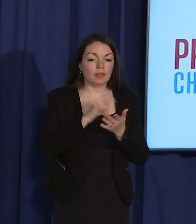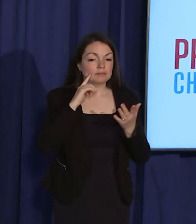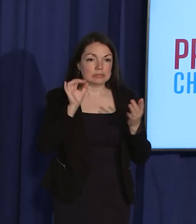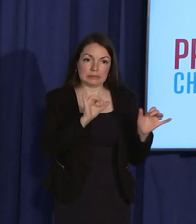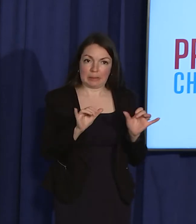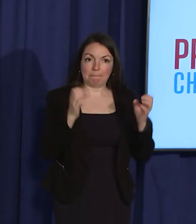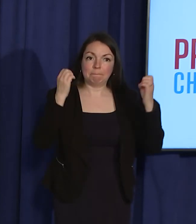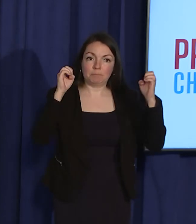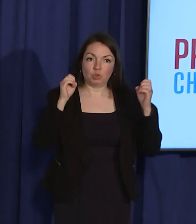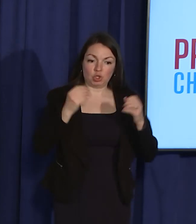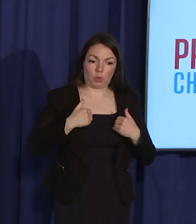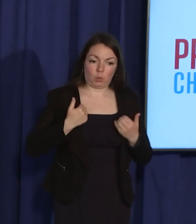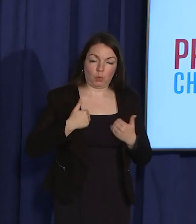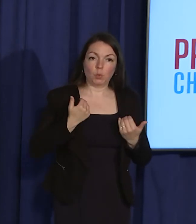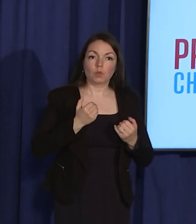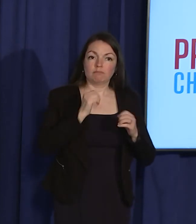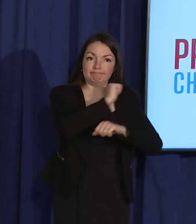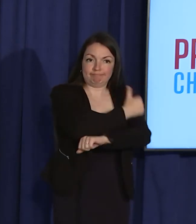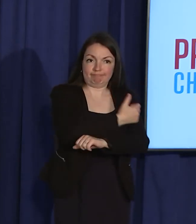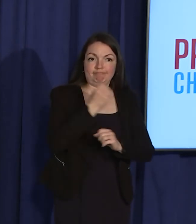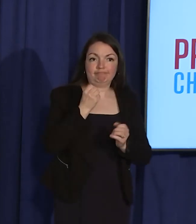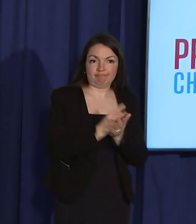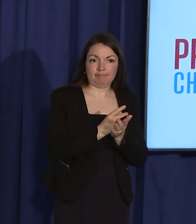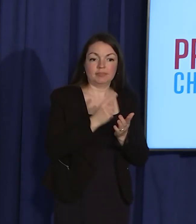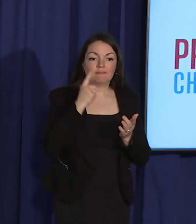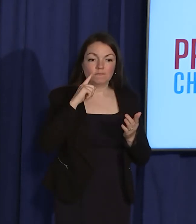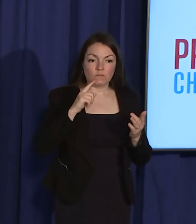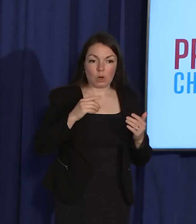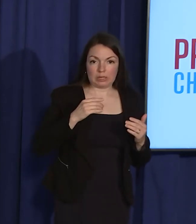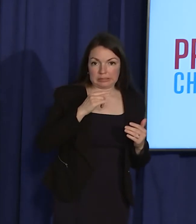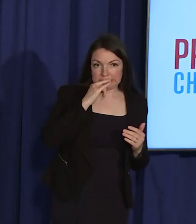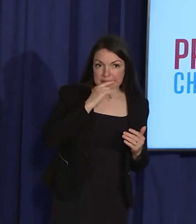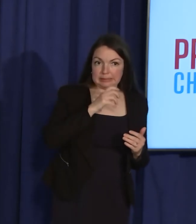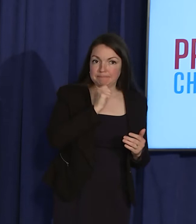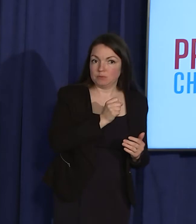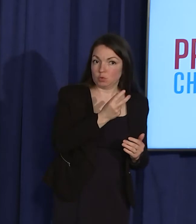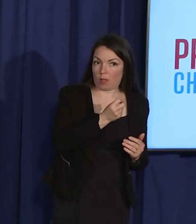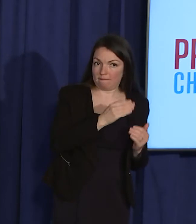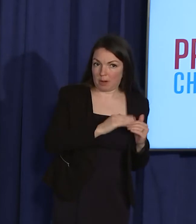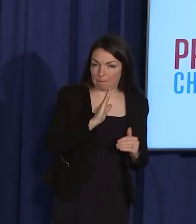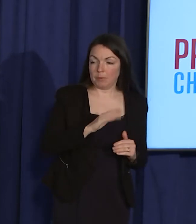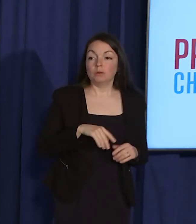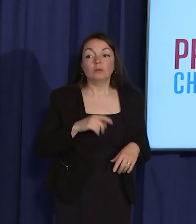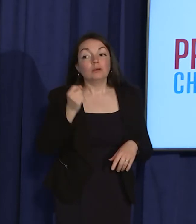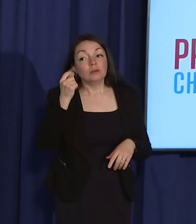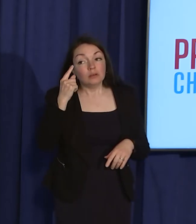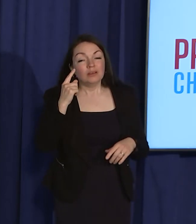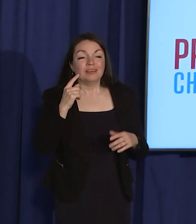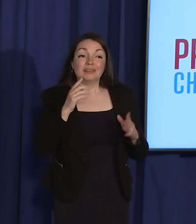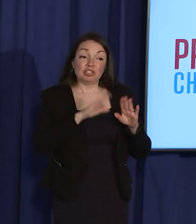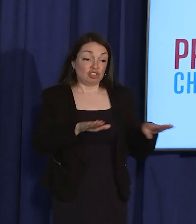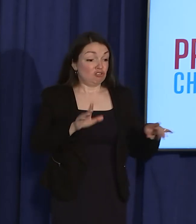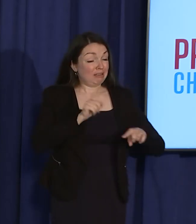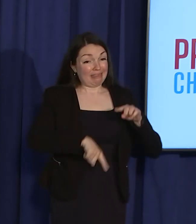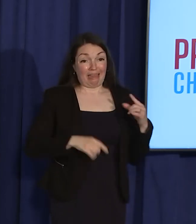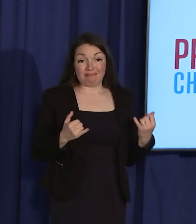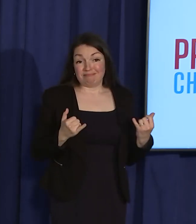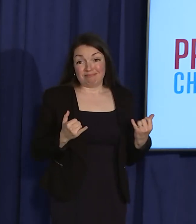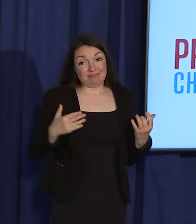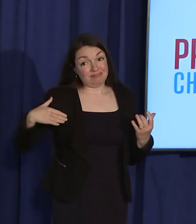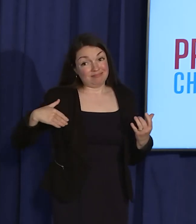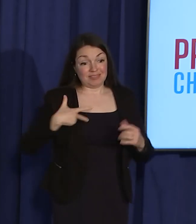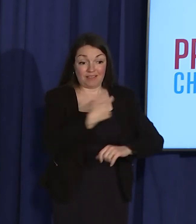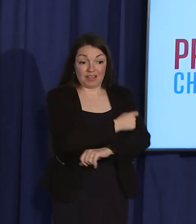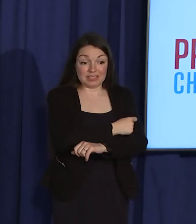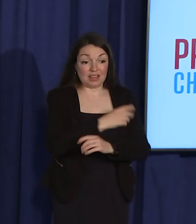for kids 12 and older for Pfizer, but we don't know yet. And at this point, children are unable to be vaccinated, and the